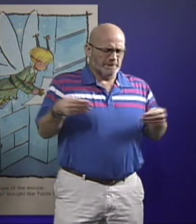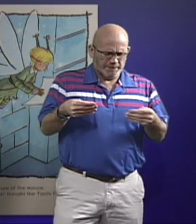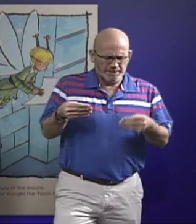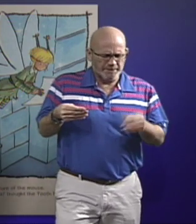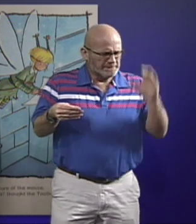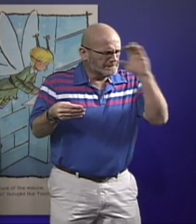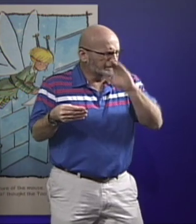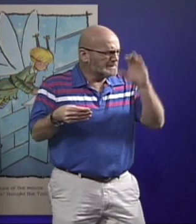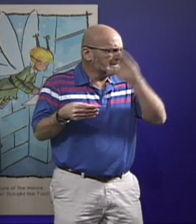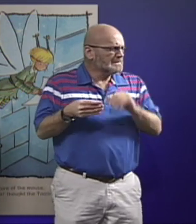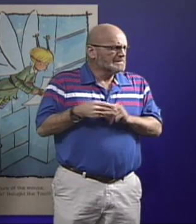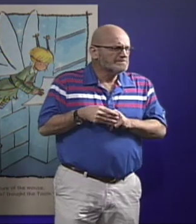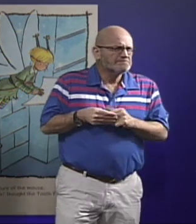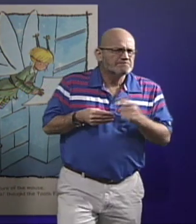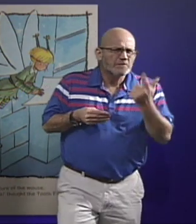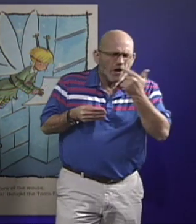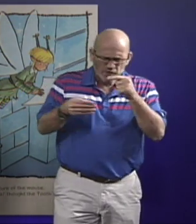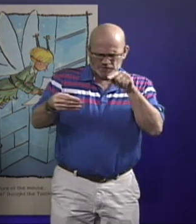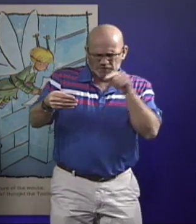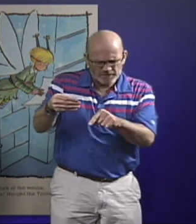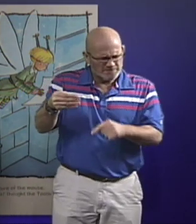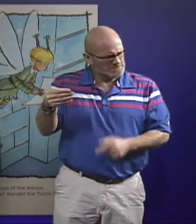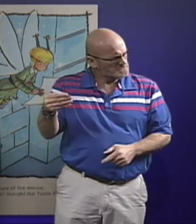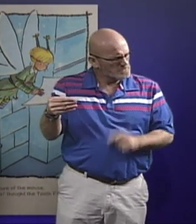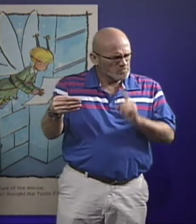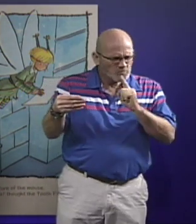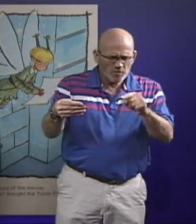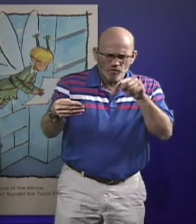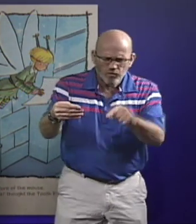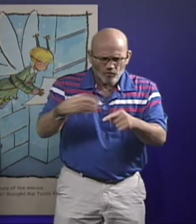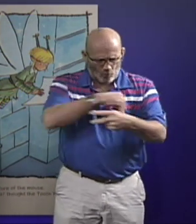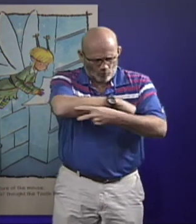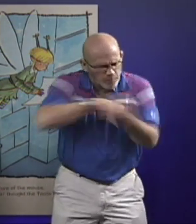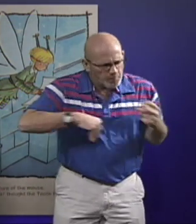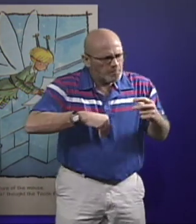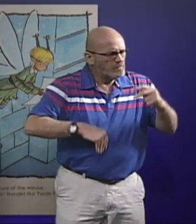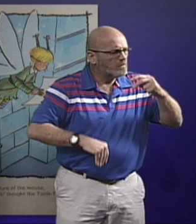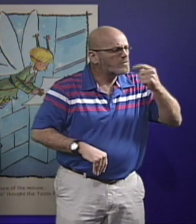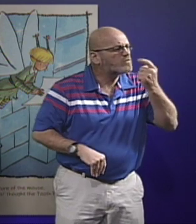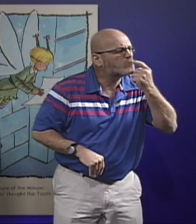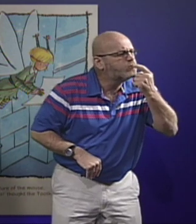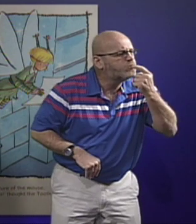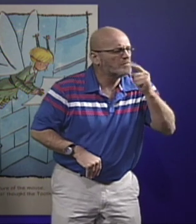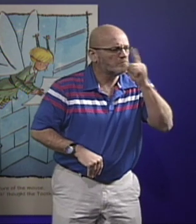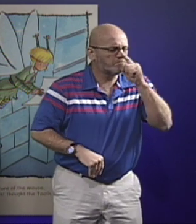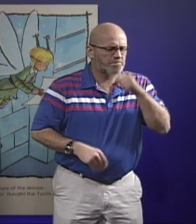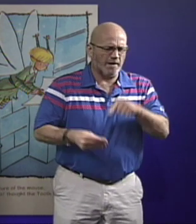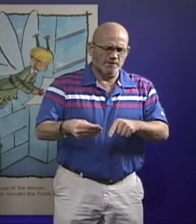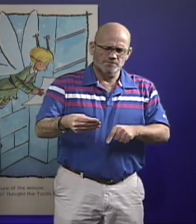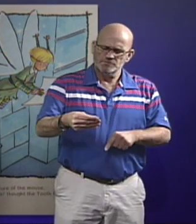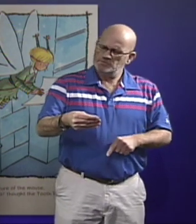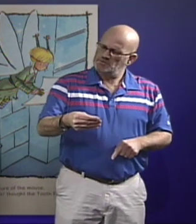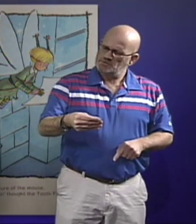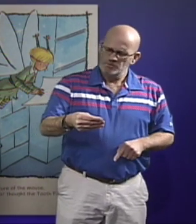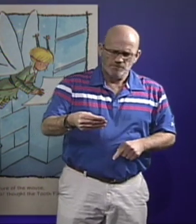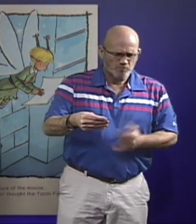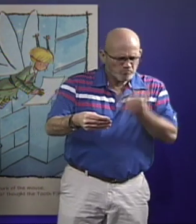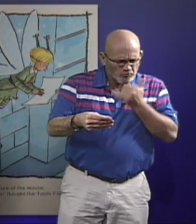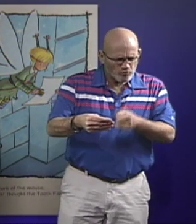The Tooth Fairy flew out of the window with the picture of the mouse. I'm going to find out who this